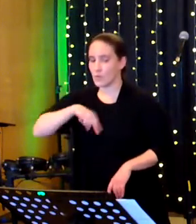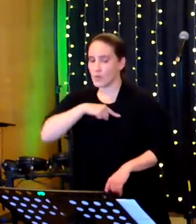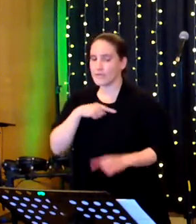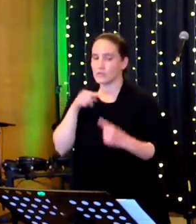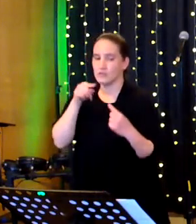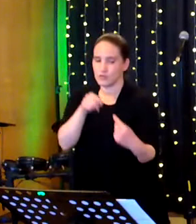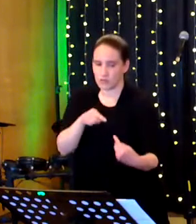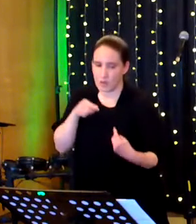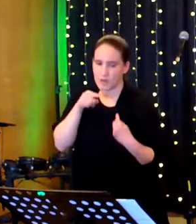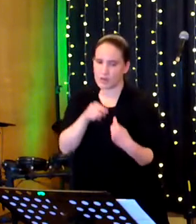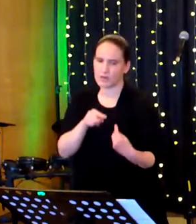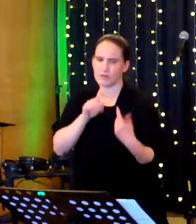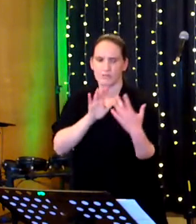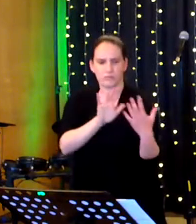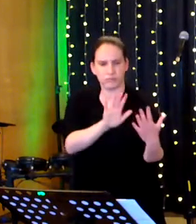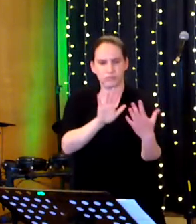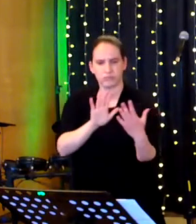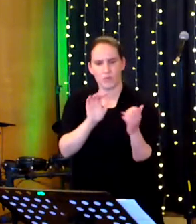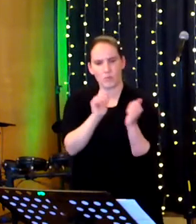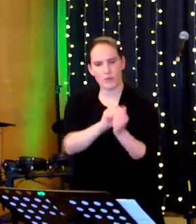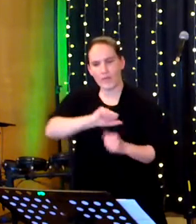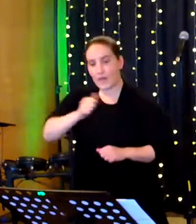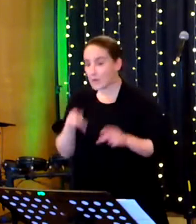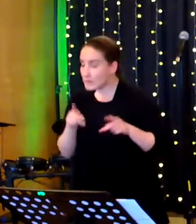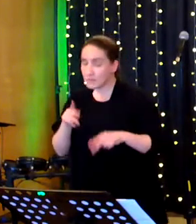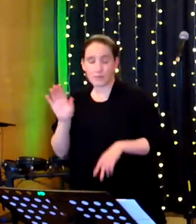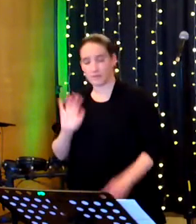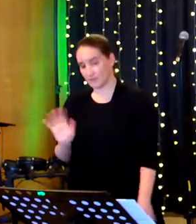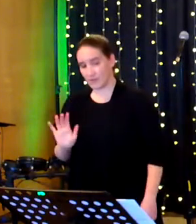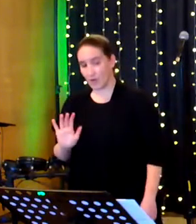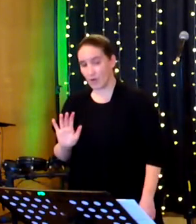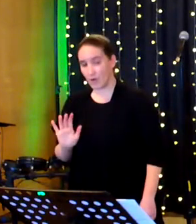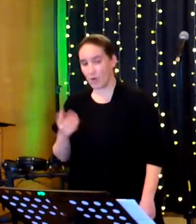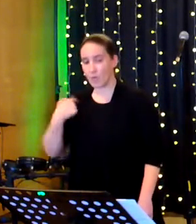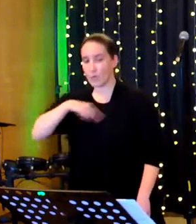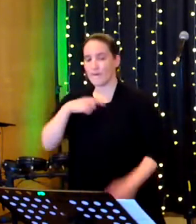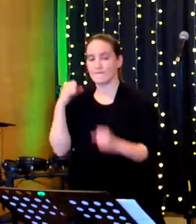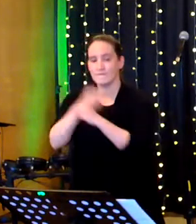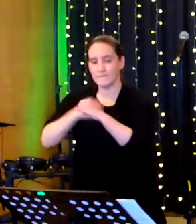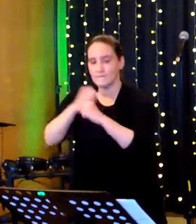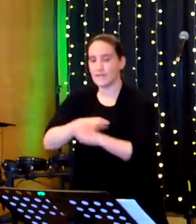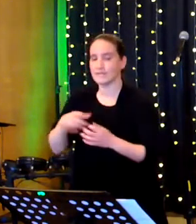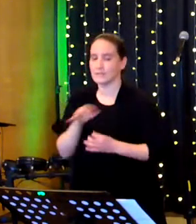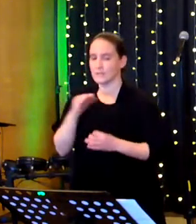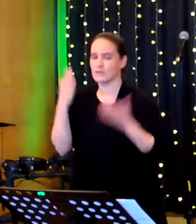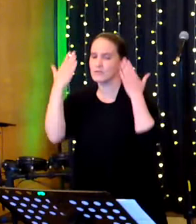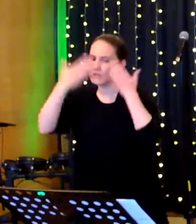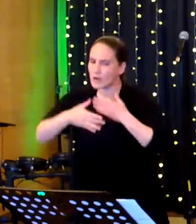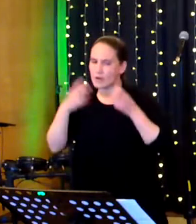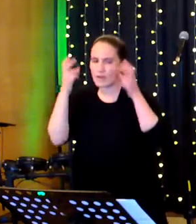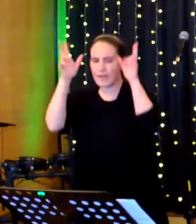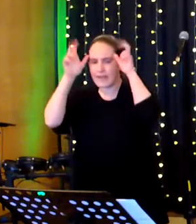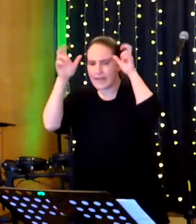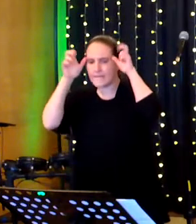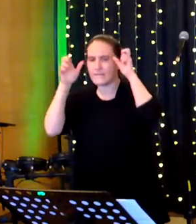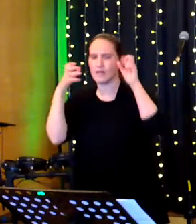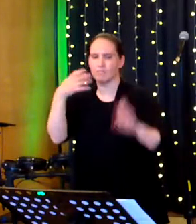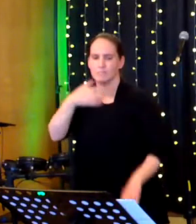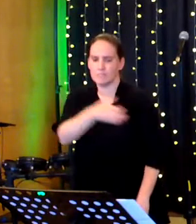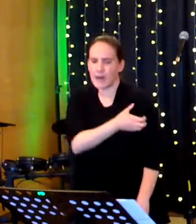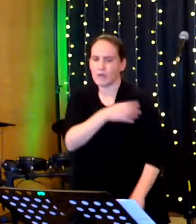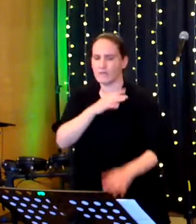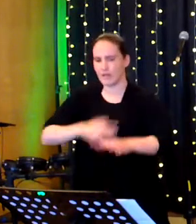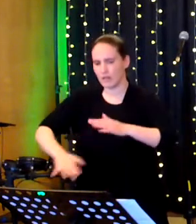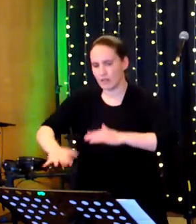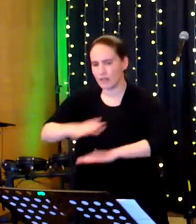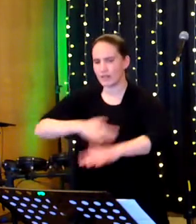and blood, but against the rulers, against the authorities, against the powers of this dark world, and